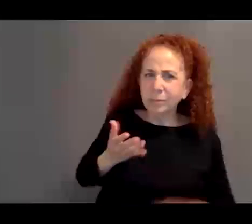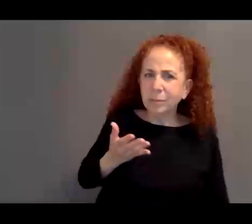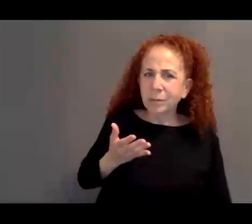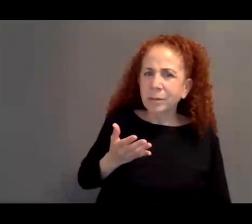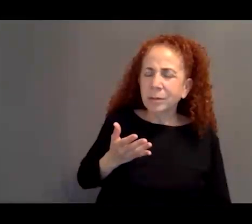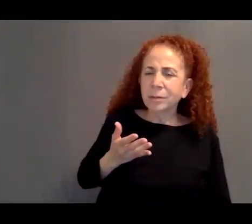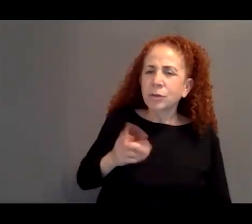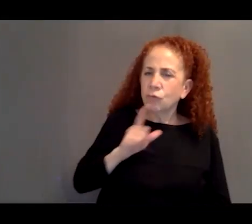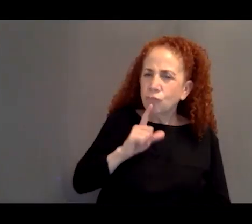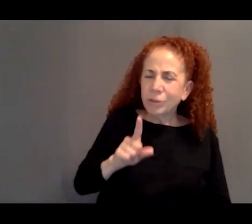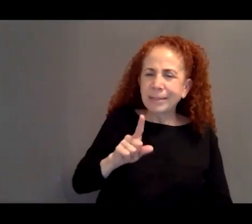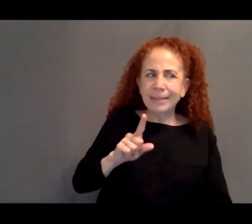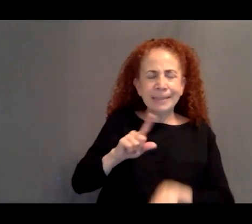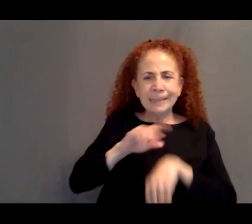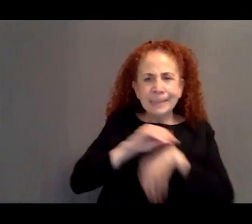shapes